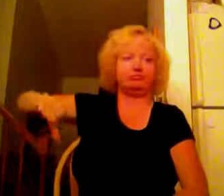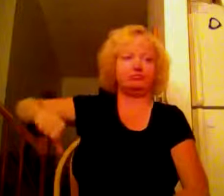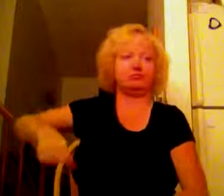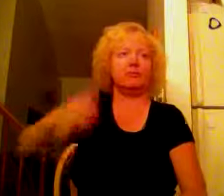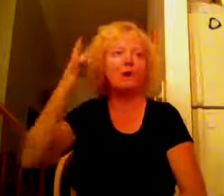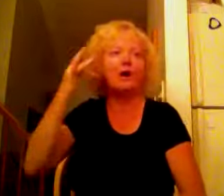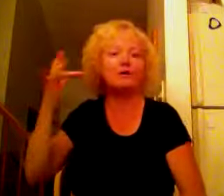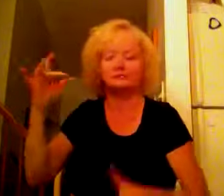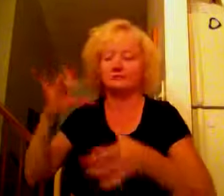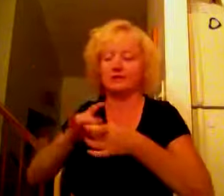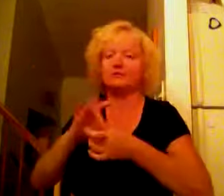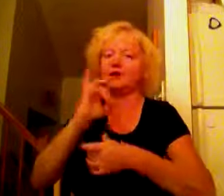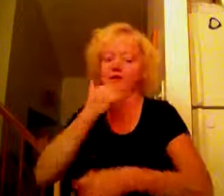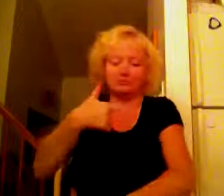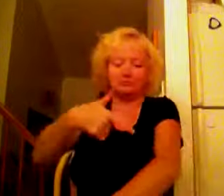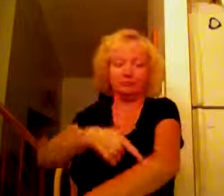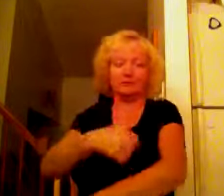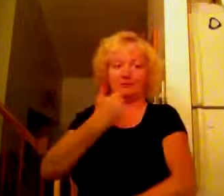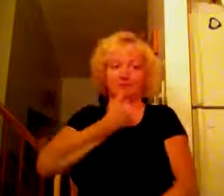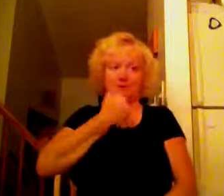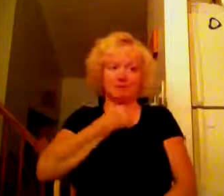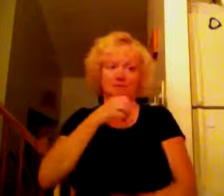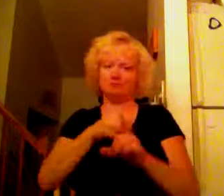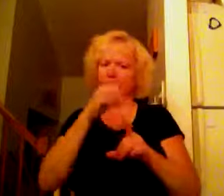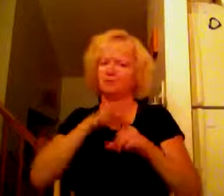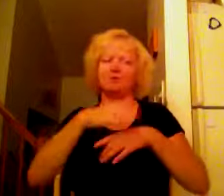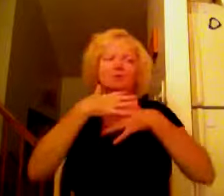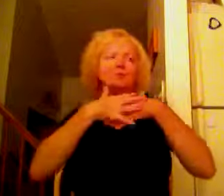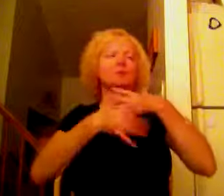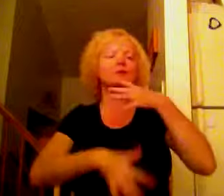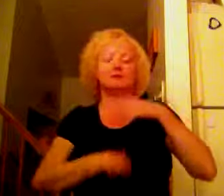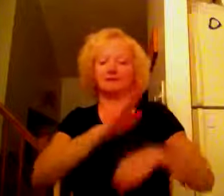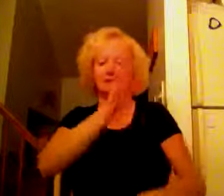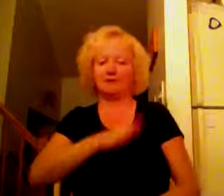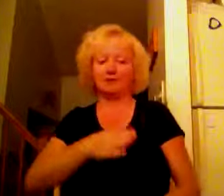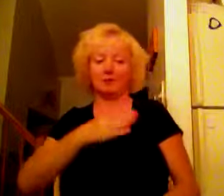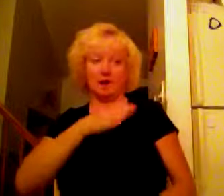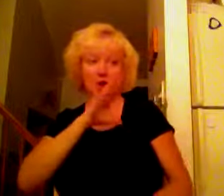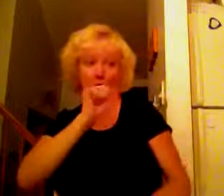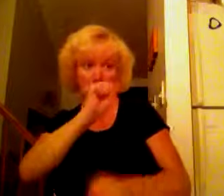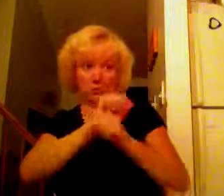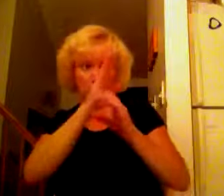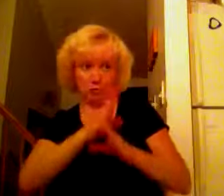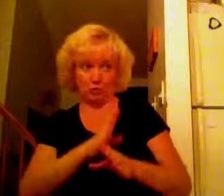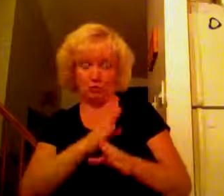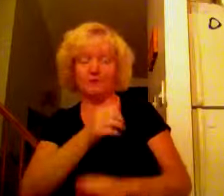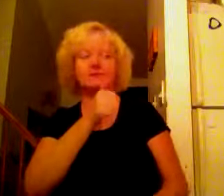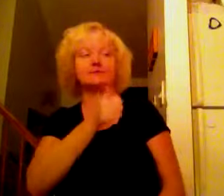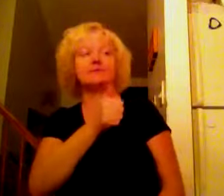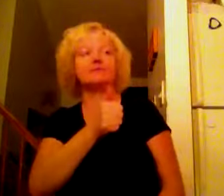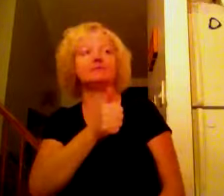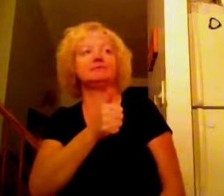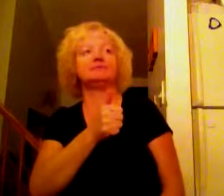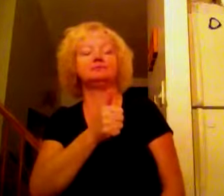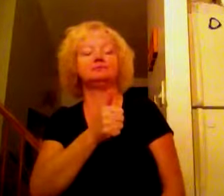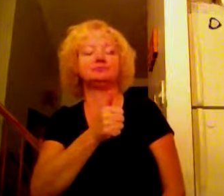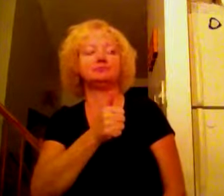I myself have never been exposed to blood, but a co-worker that's a doctor at